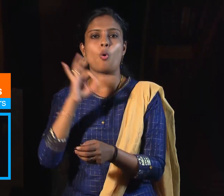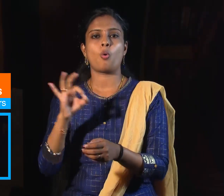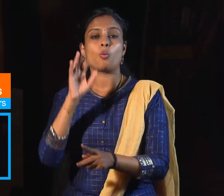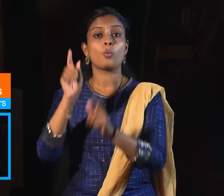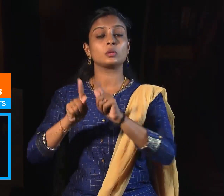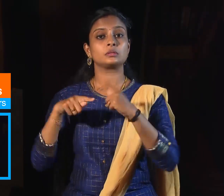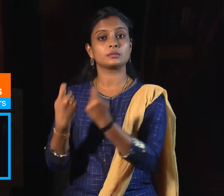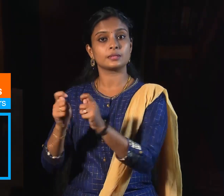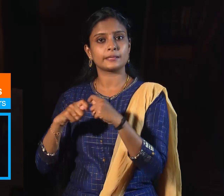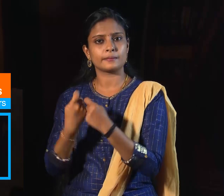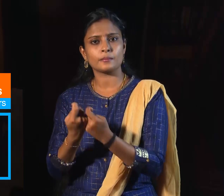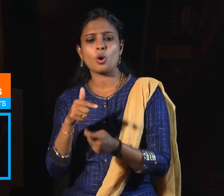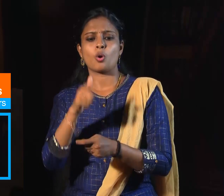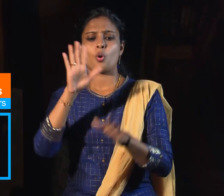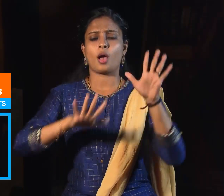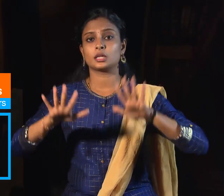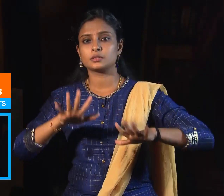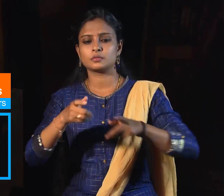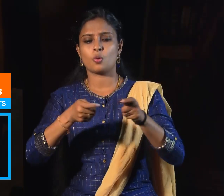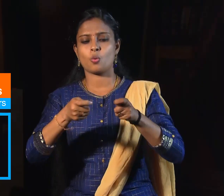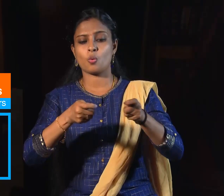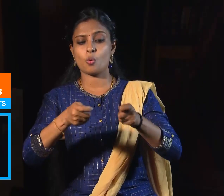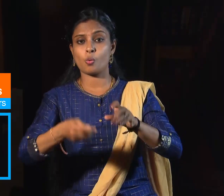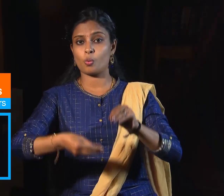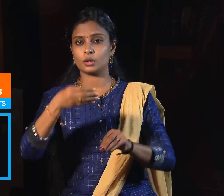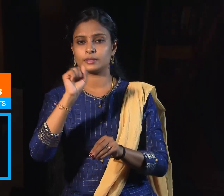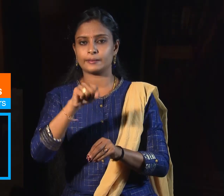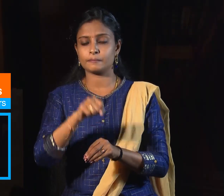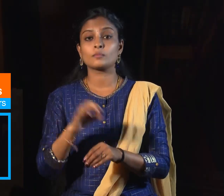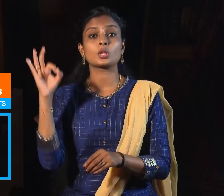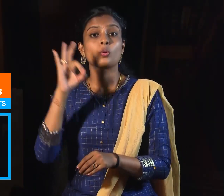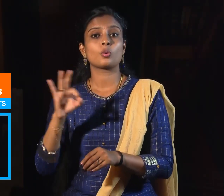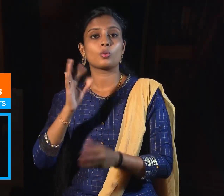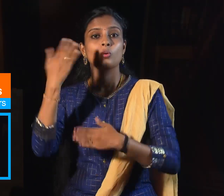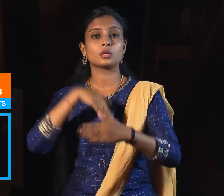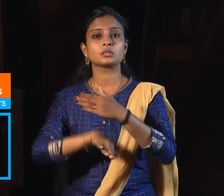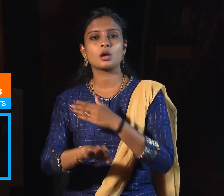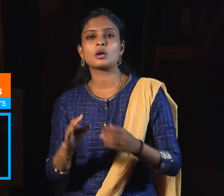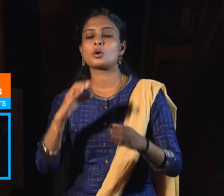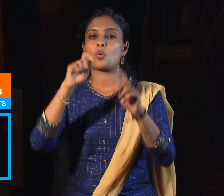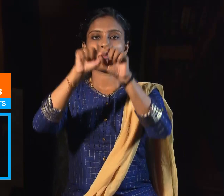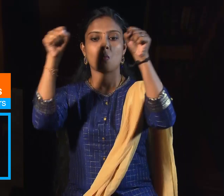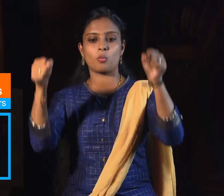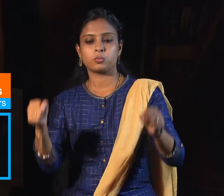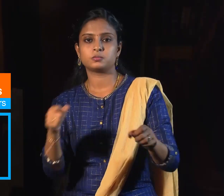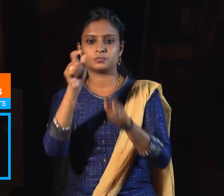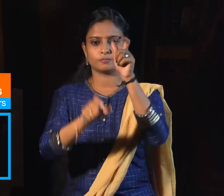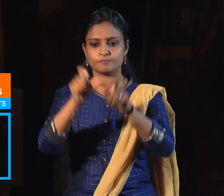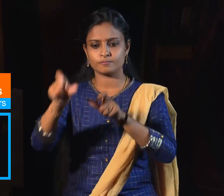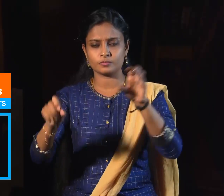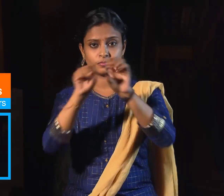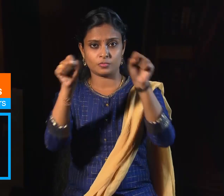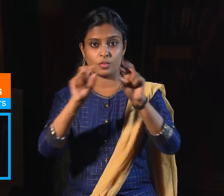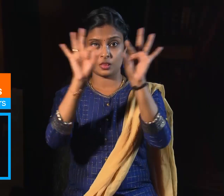who direct the activities of others. An organization is the systematic arrangement of people